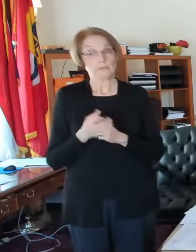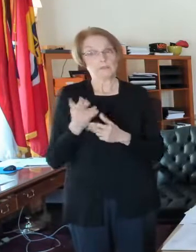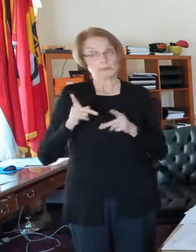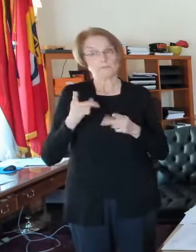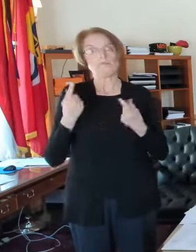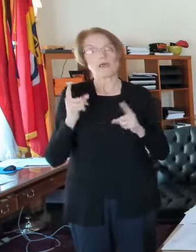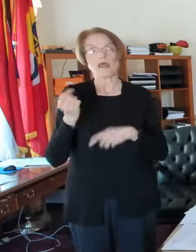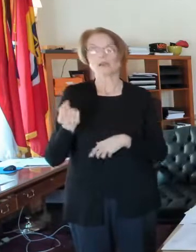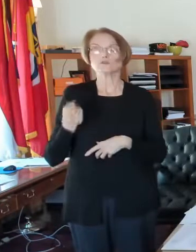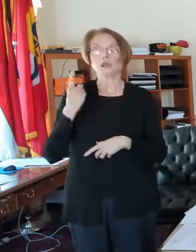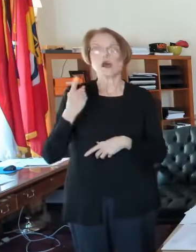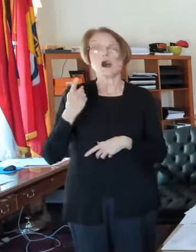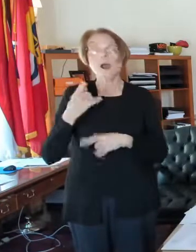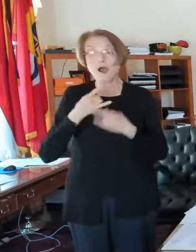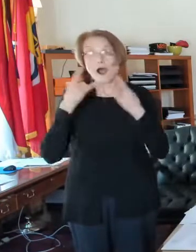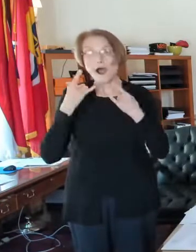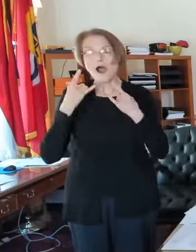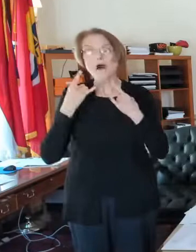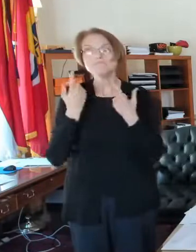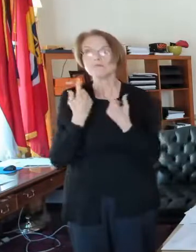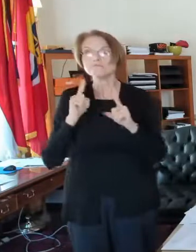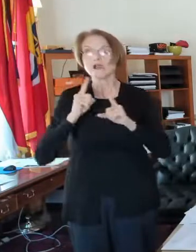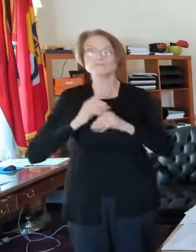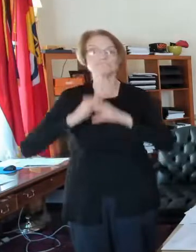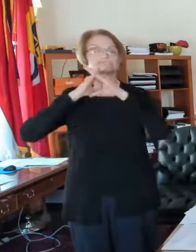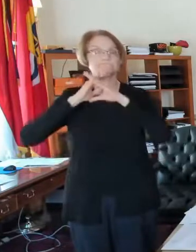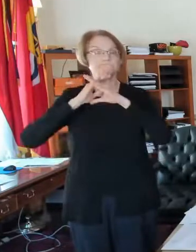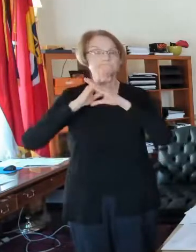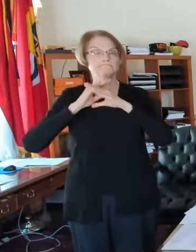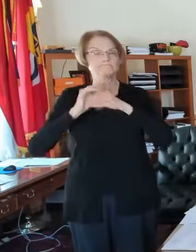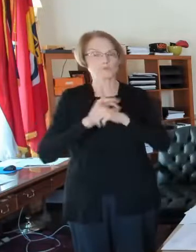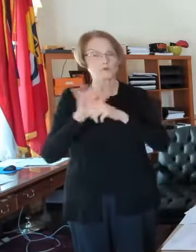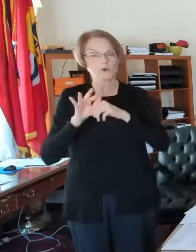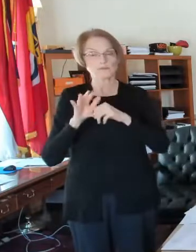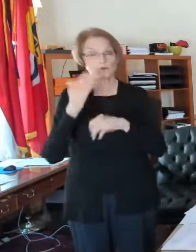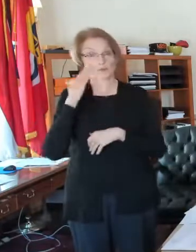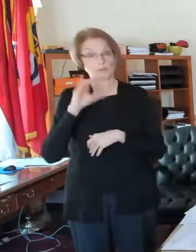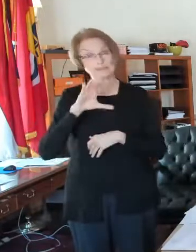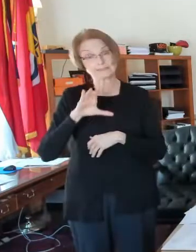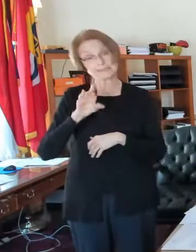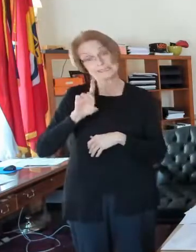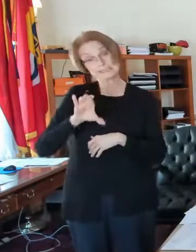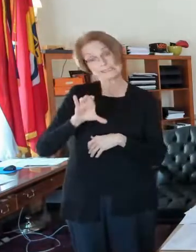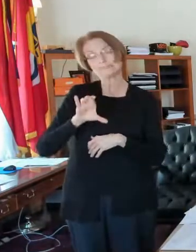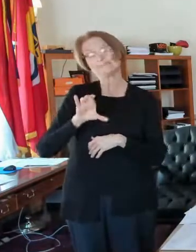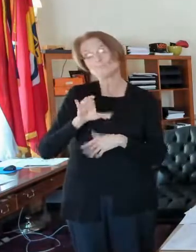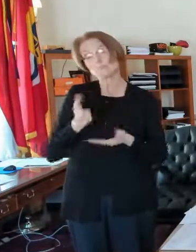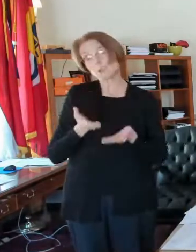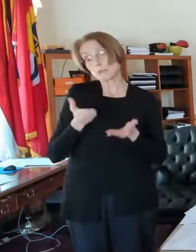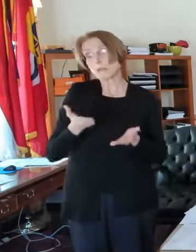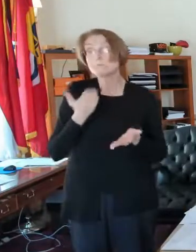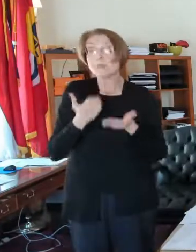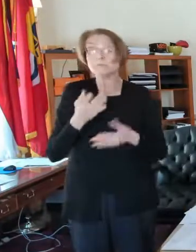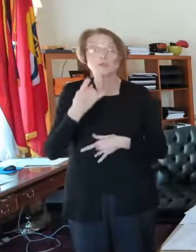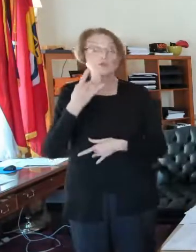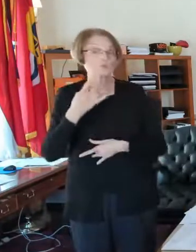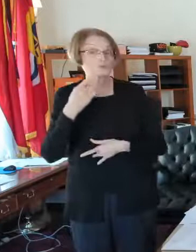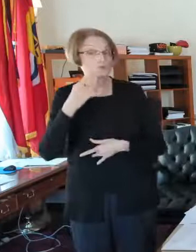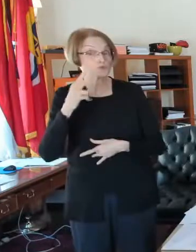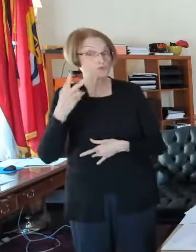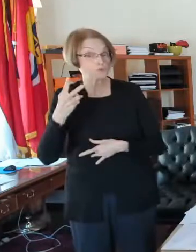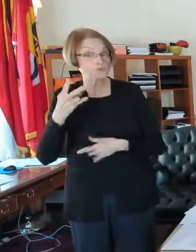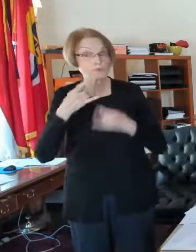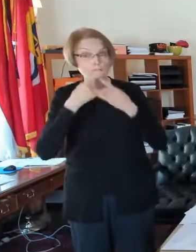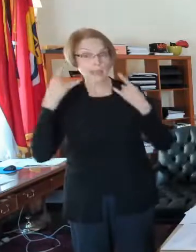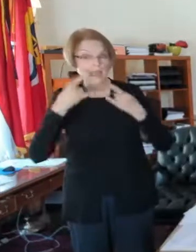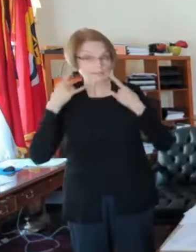effectiveness of wearing a mask. Some of you know that the CDC has even said, well, maybe you should wear 2 masks. Double up